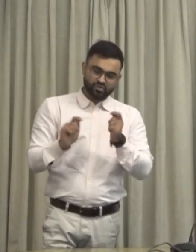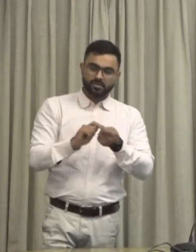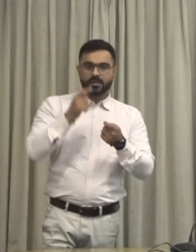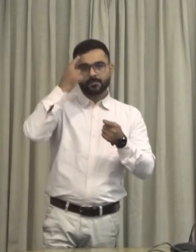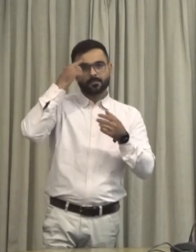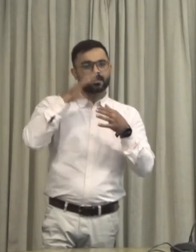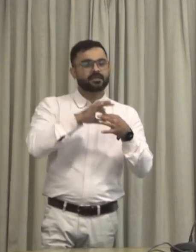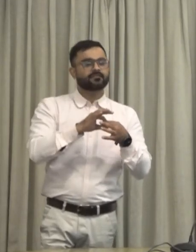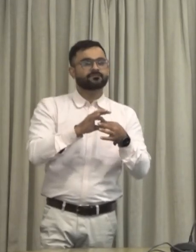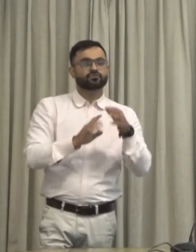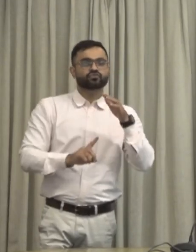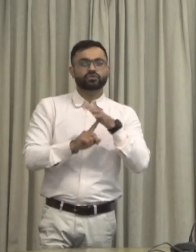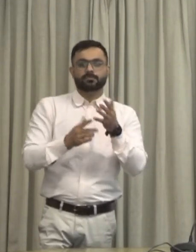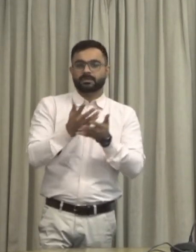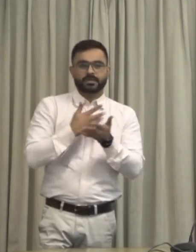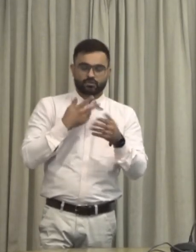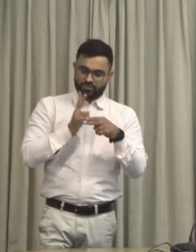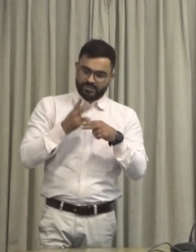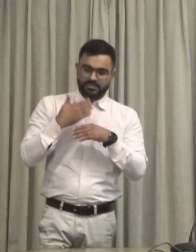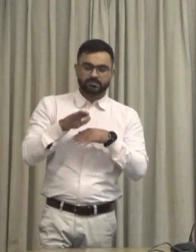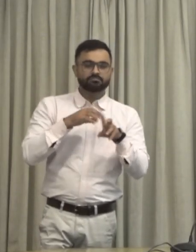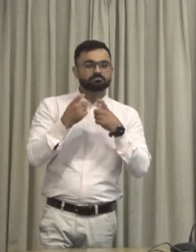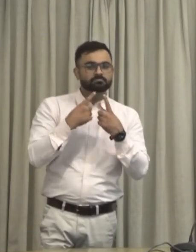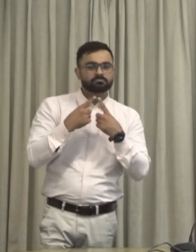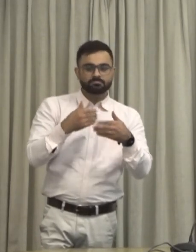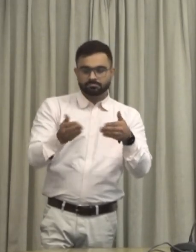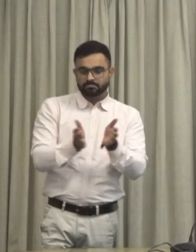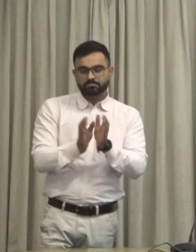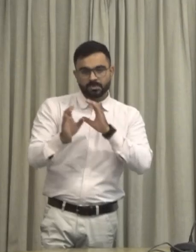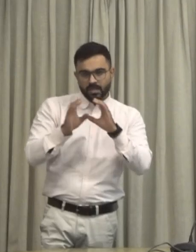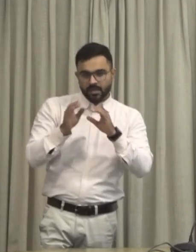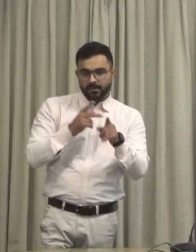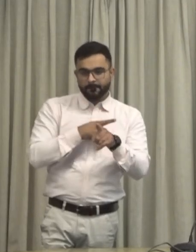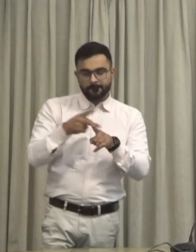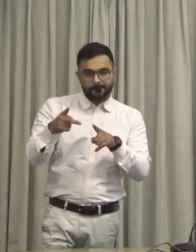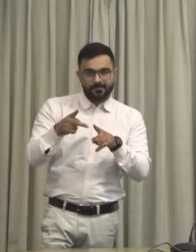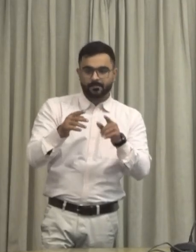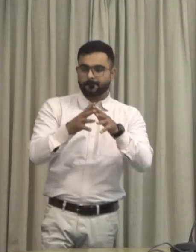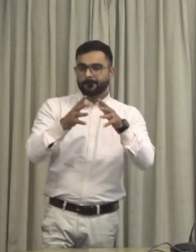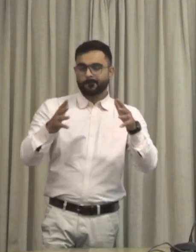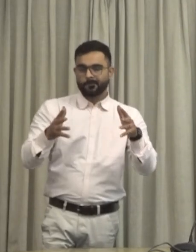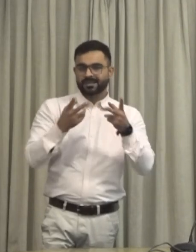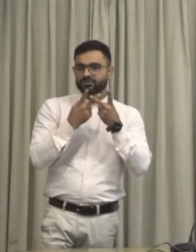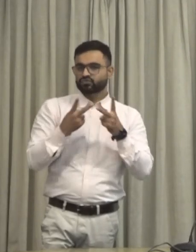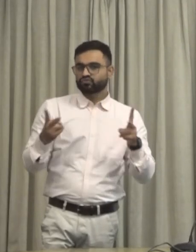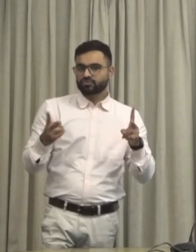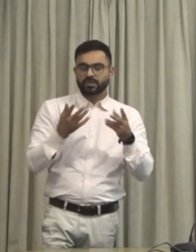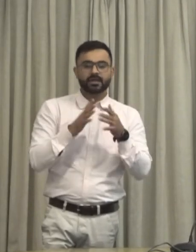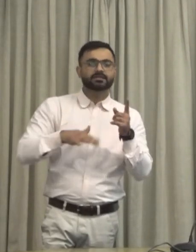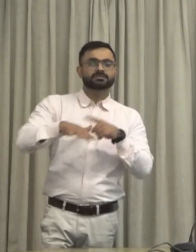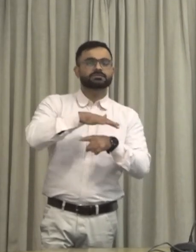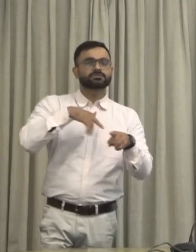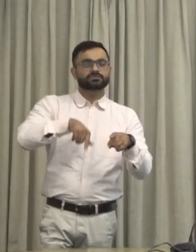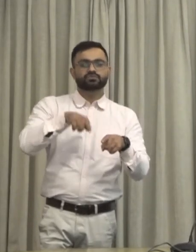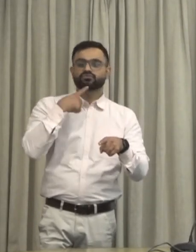mind, and on the top of it, I will keep on talking that communication and compassion makes the huge difference in any